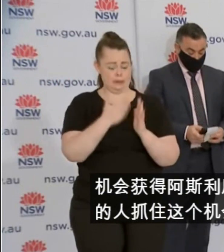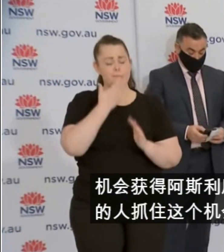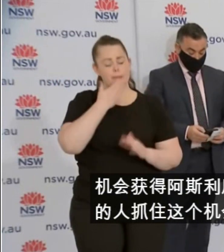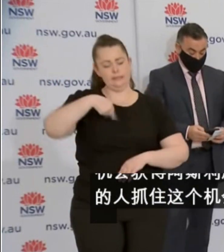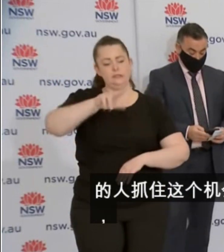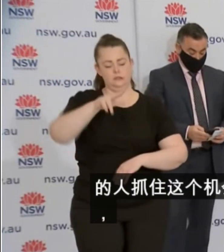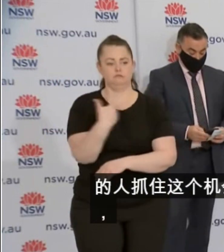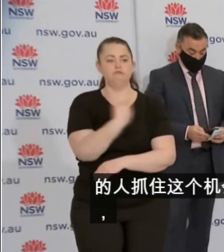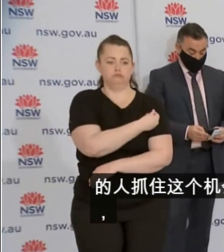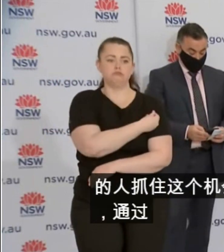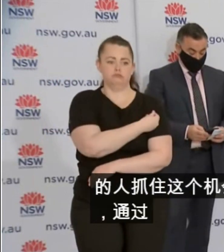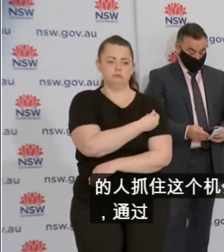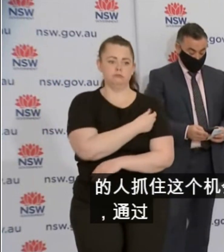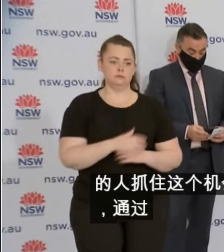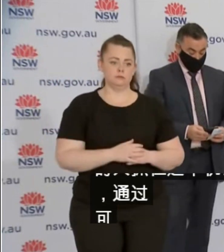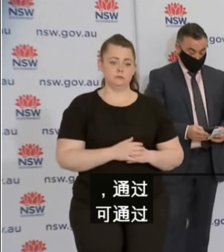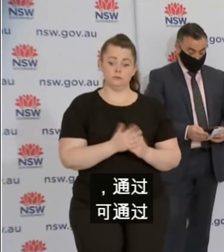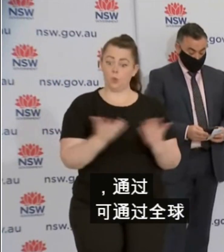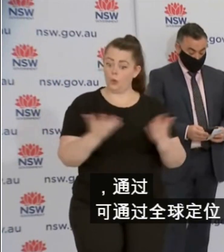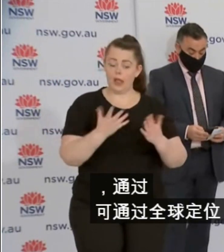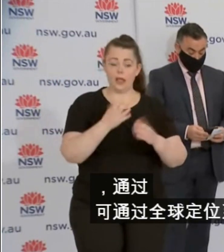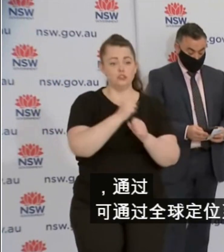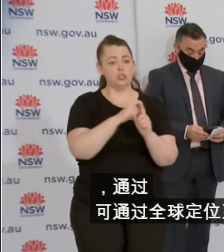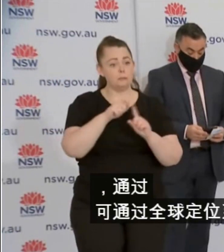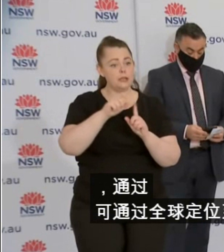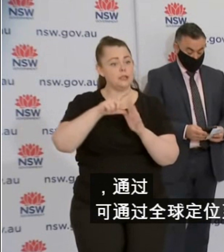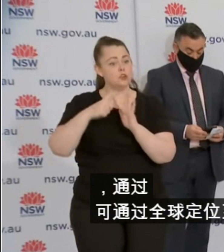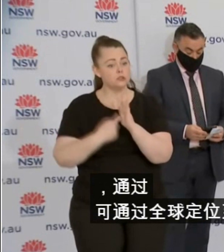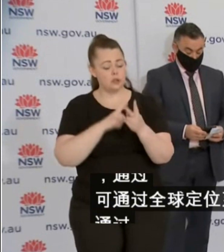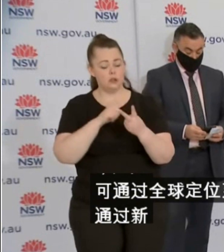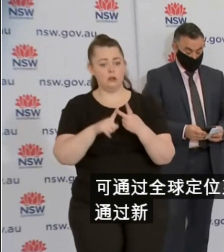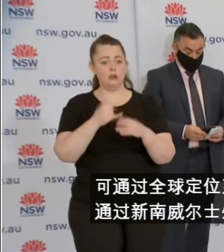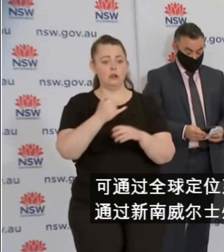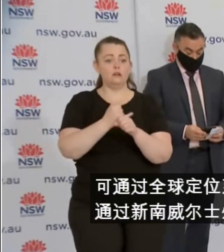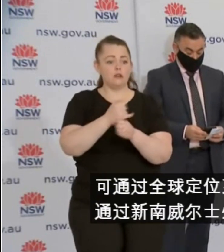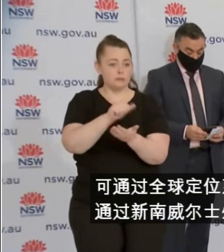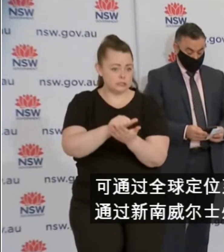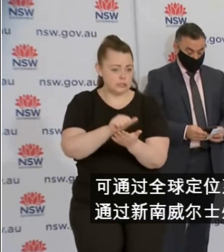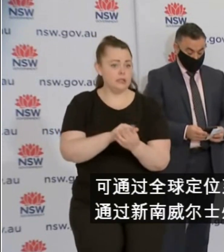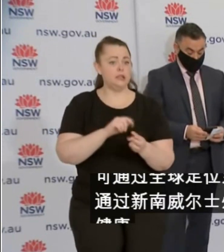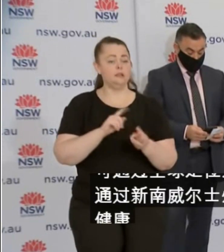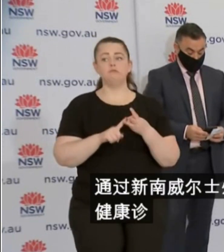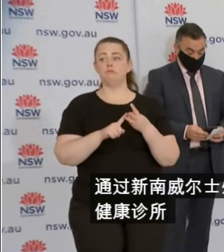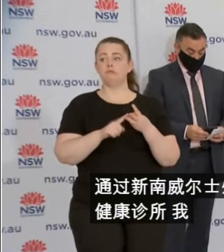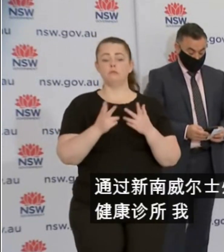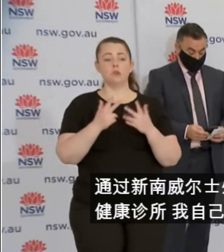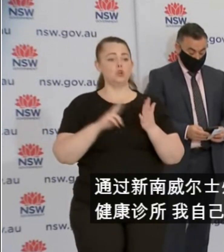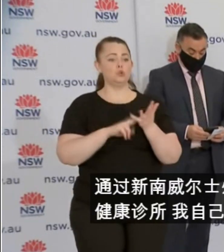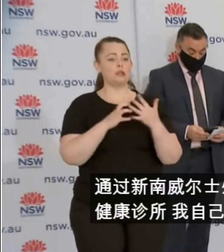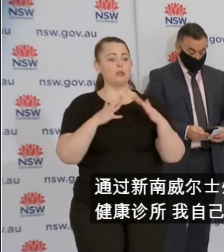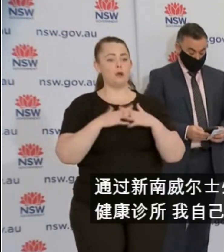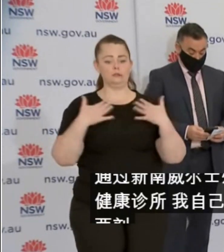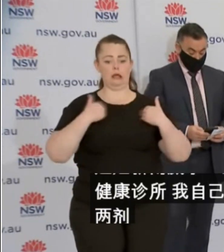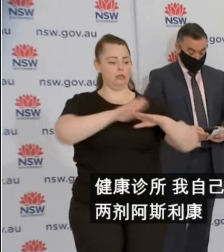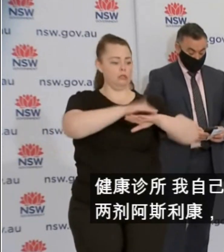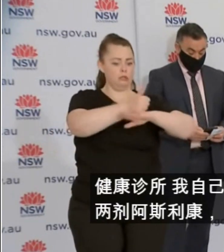opportunity. That is available through pharmacies, available through GPs, available to New South Wales Health, through New South Wales Health clinics. I